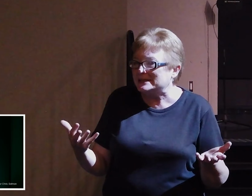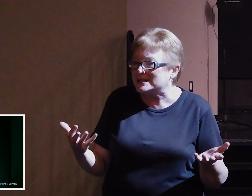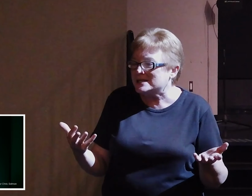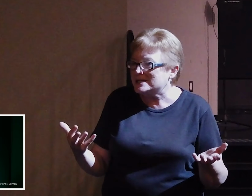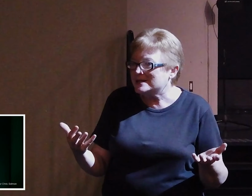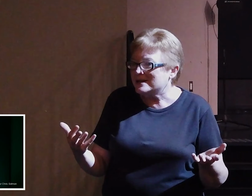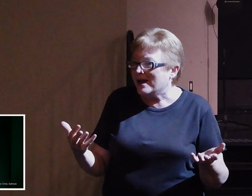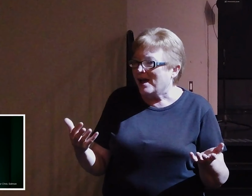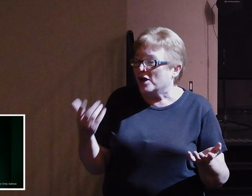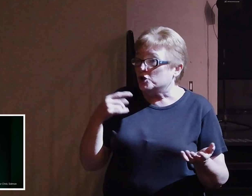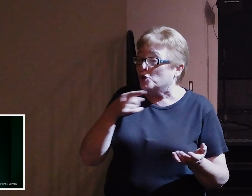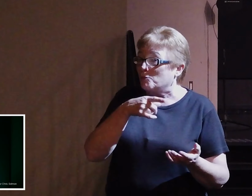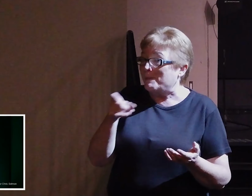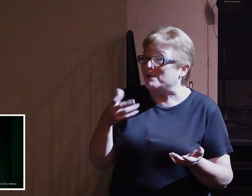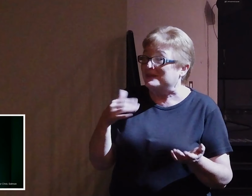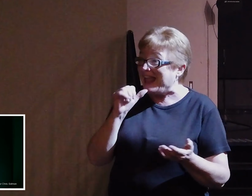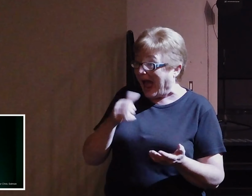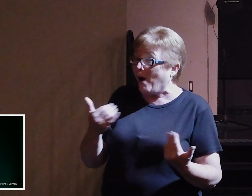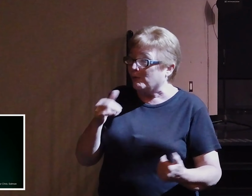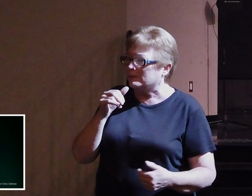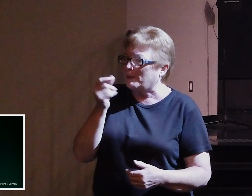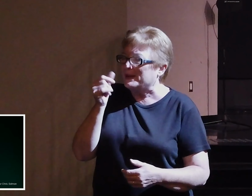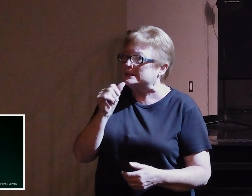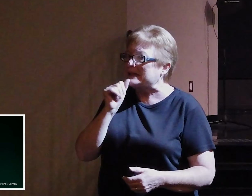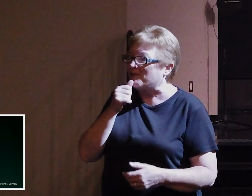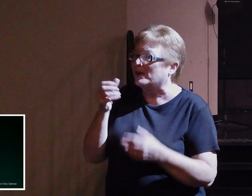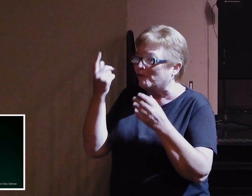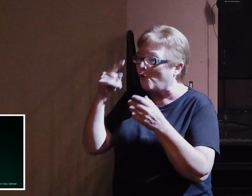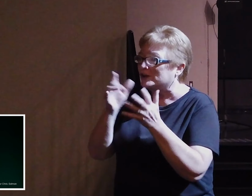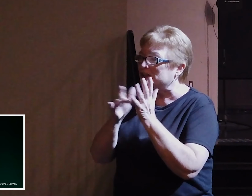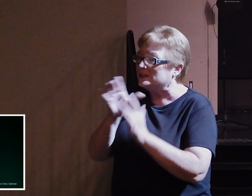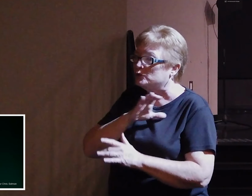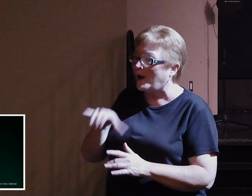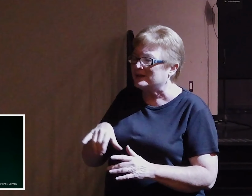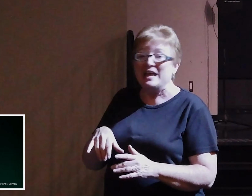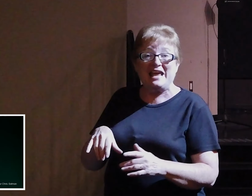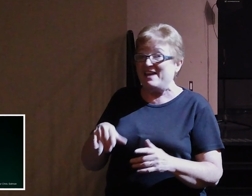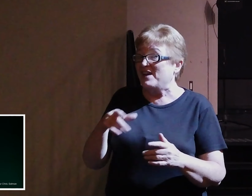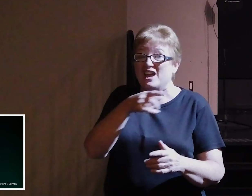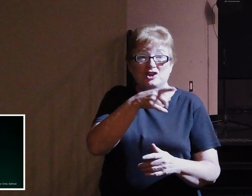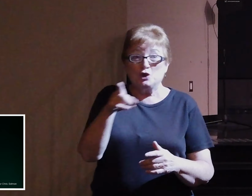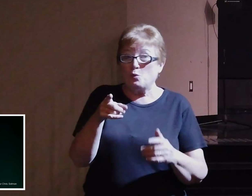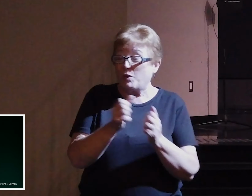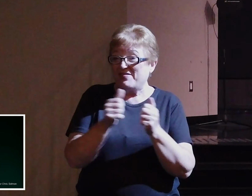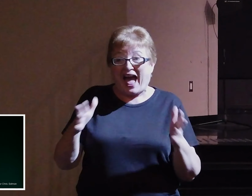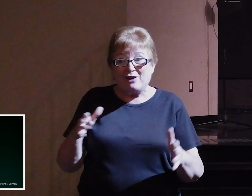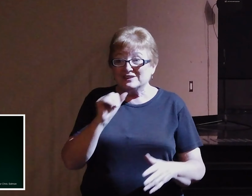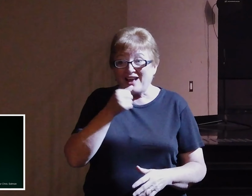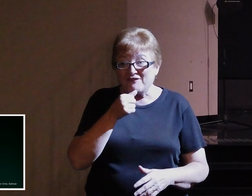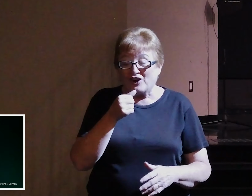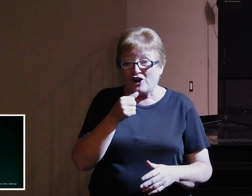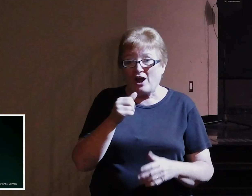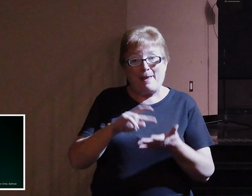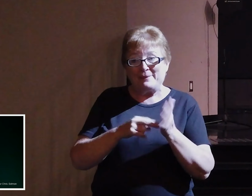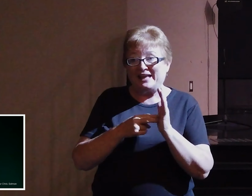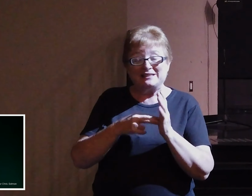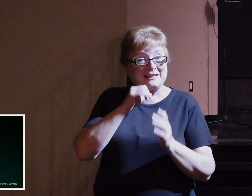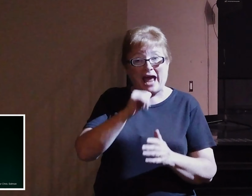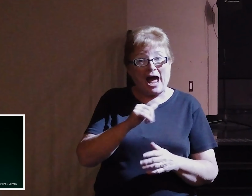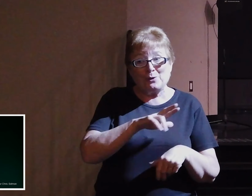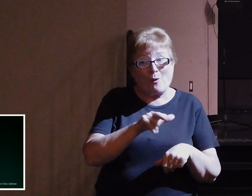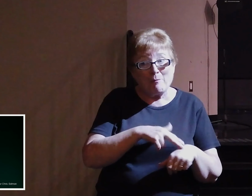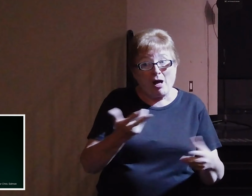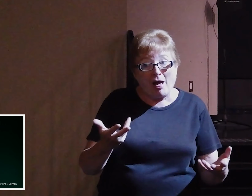Christ? Historically speaking, that's kind of abnormal. And perhaps it's because, like me,